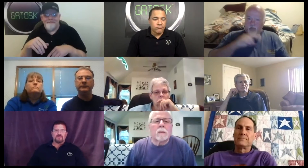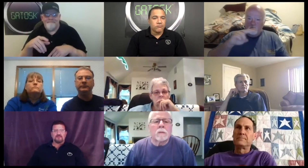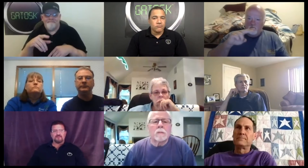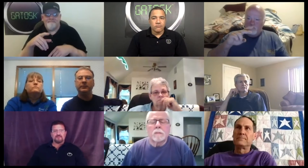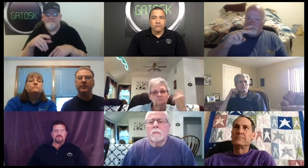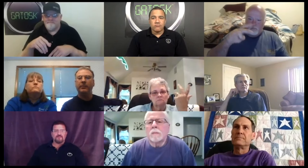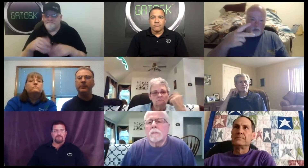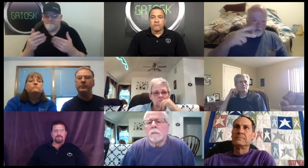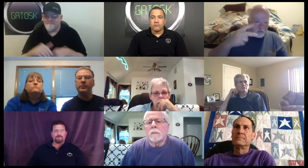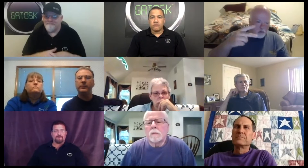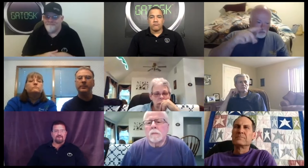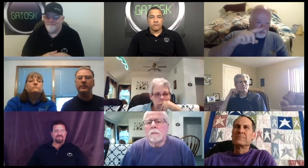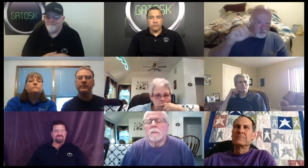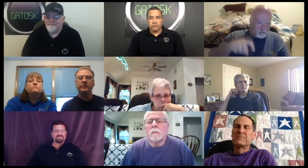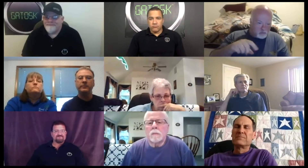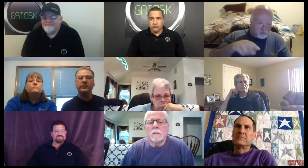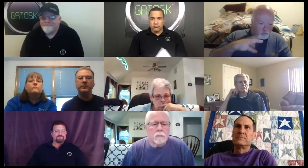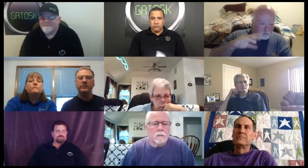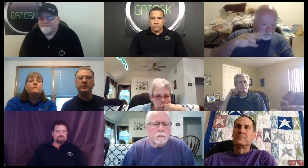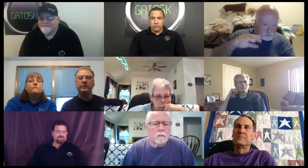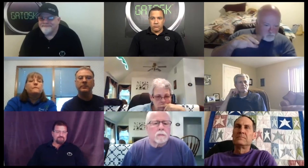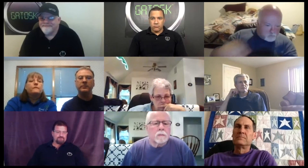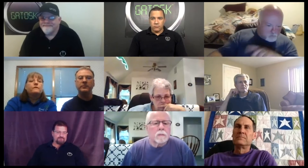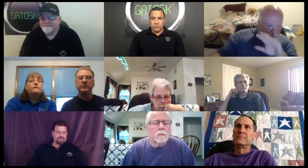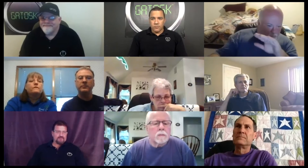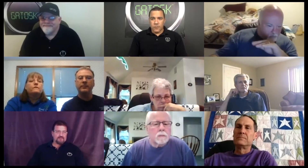heard. My second question is,